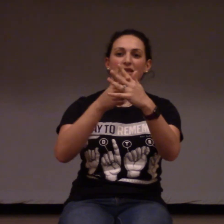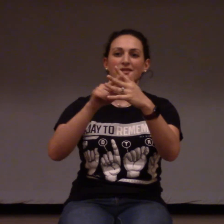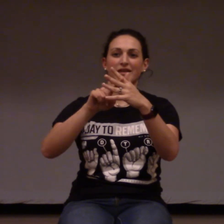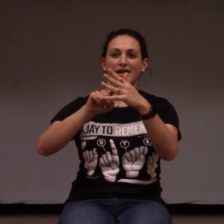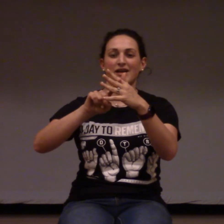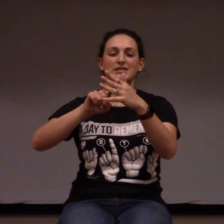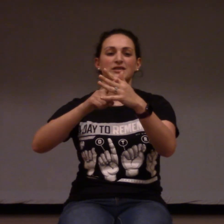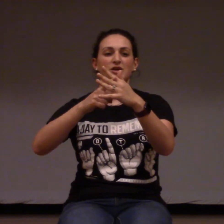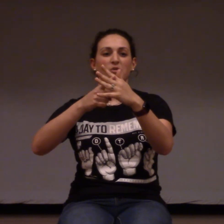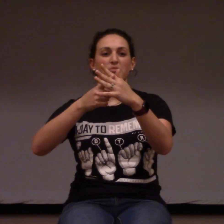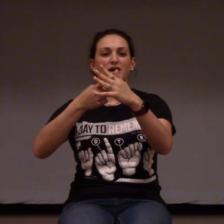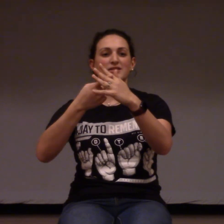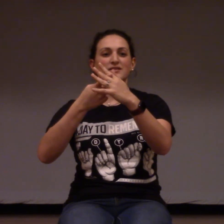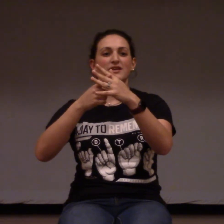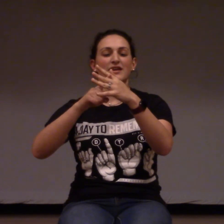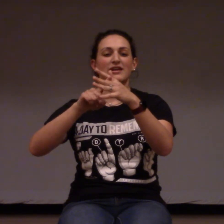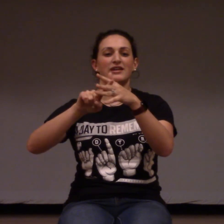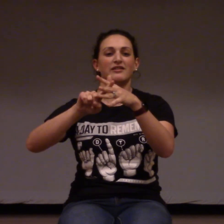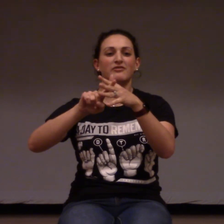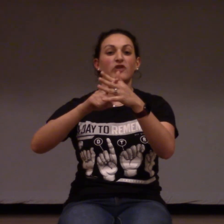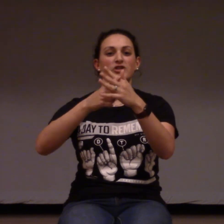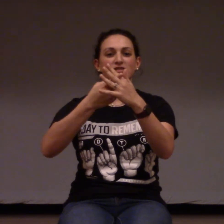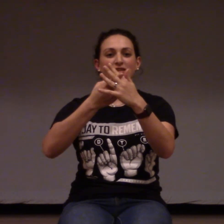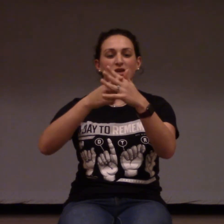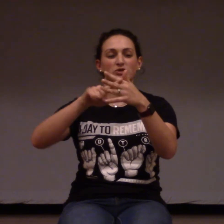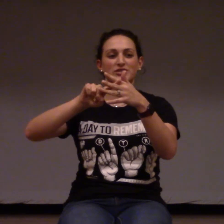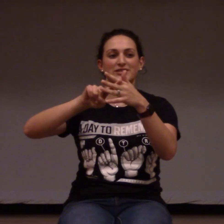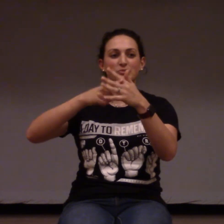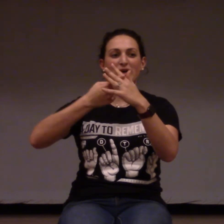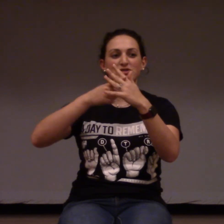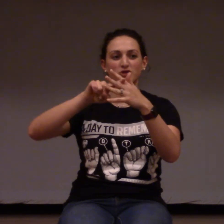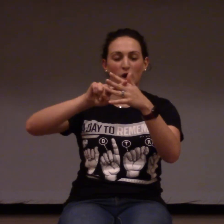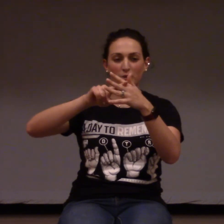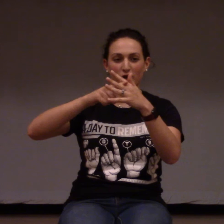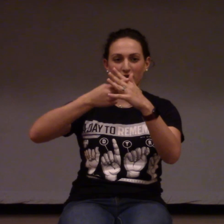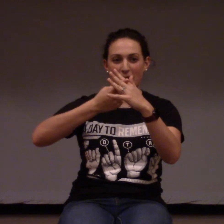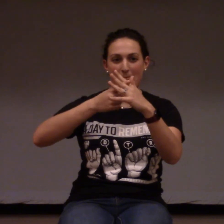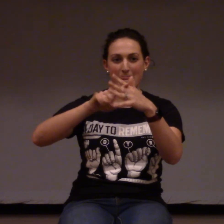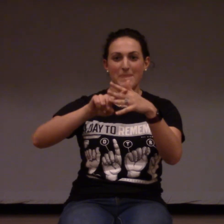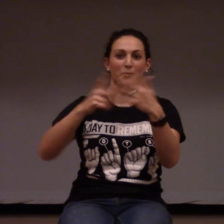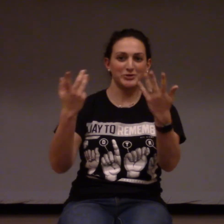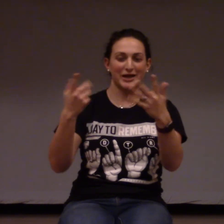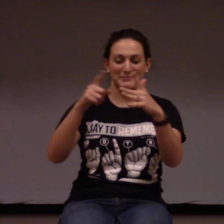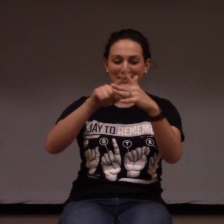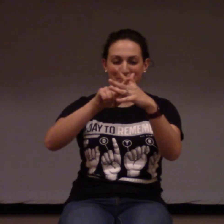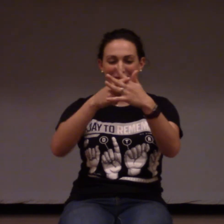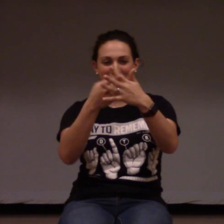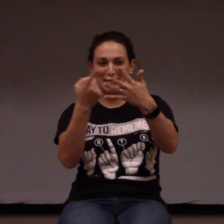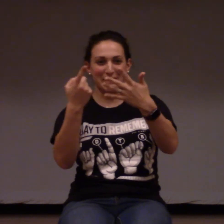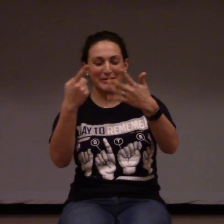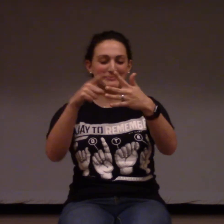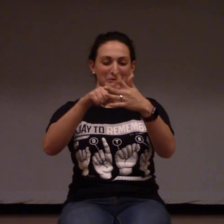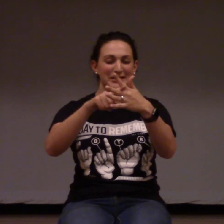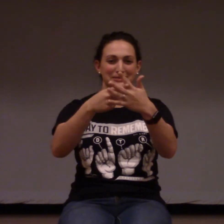like that. But in French Sign Language, this is pencil sharpener, which kind of makes, I mean, to me that makes more sense than